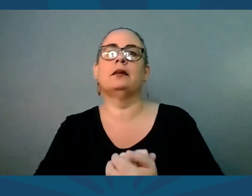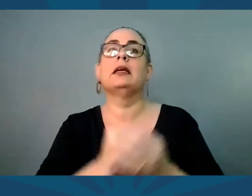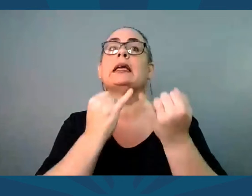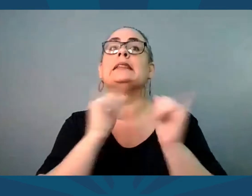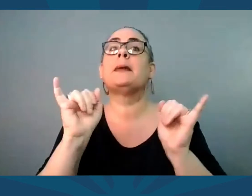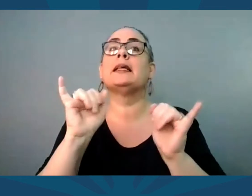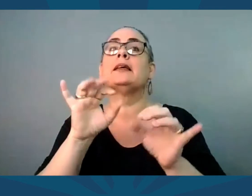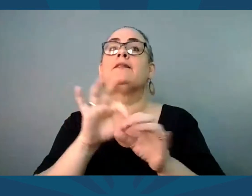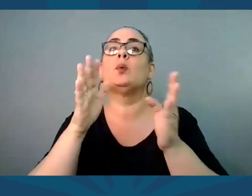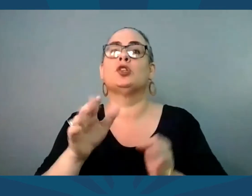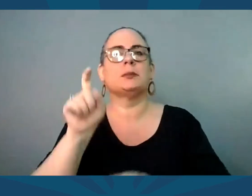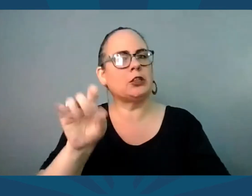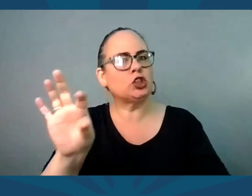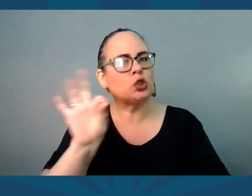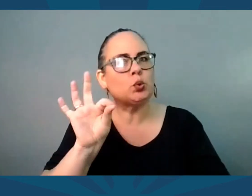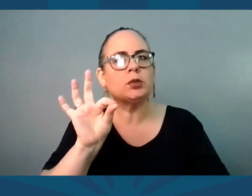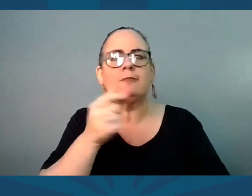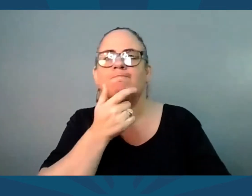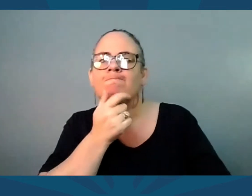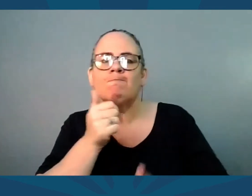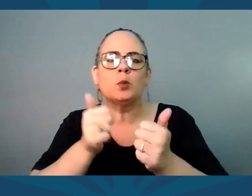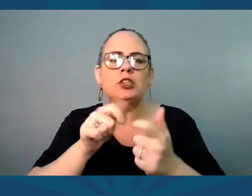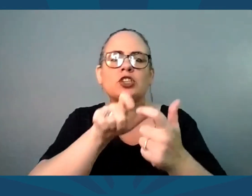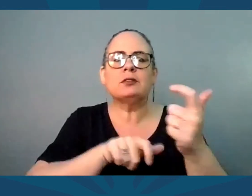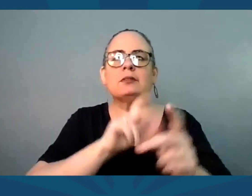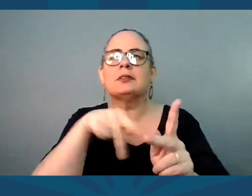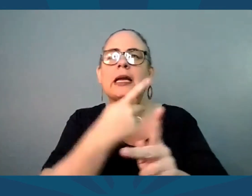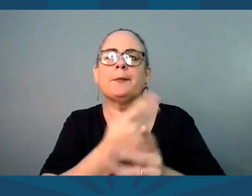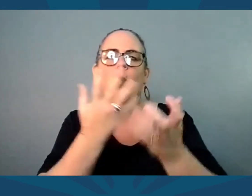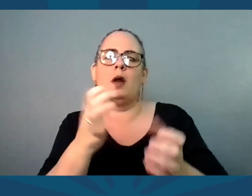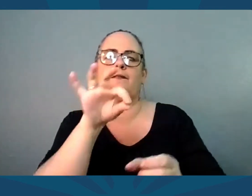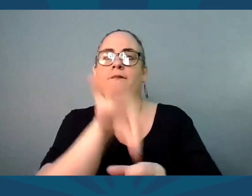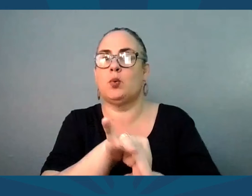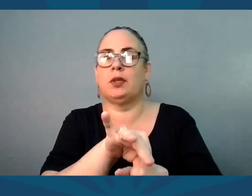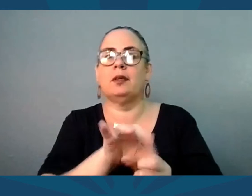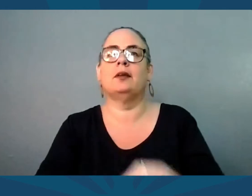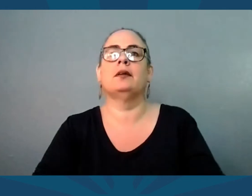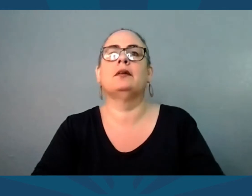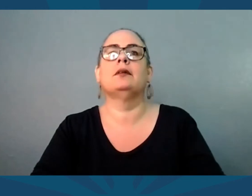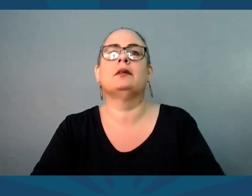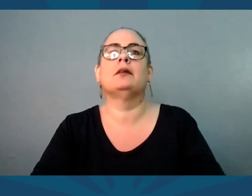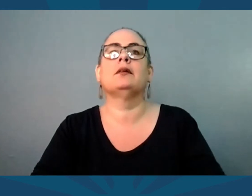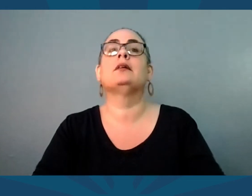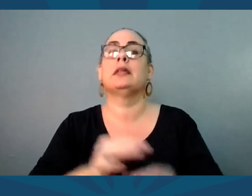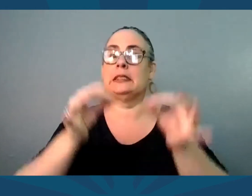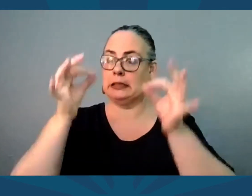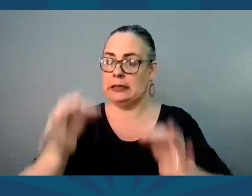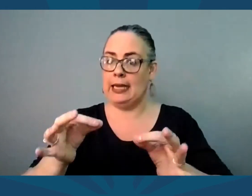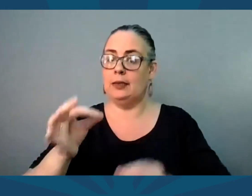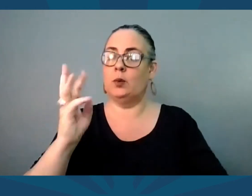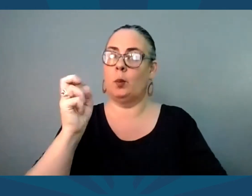Step 1, pick a ballot. Independent voters must choose which ballot type they want to vote.